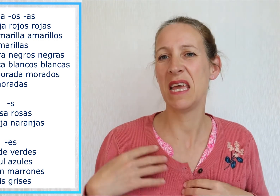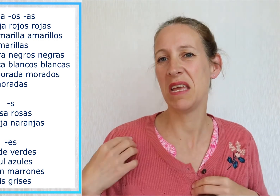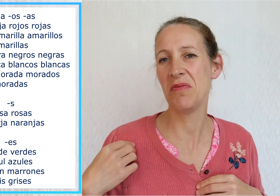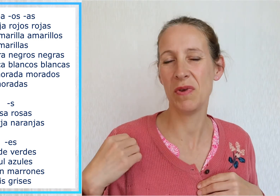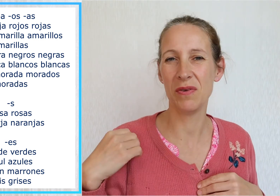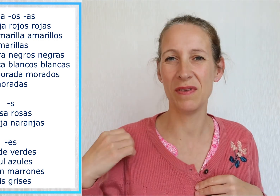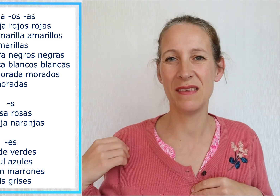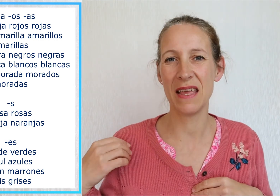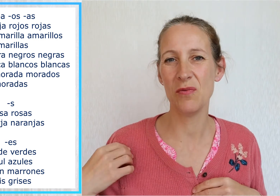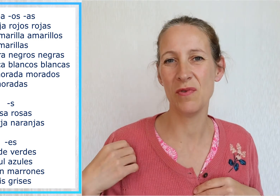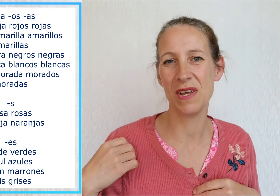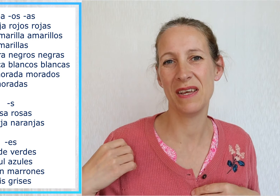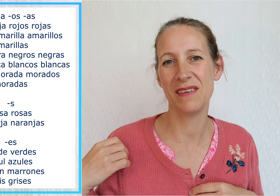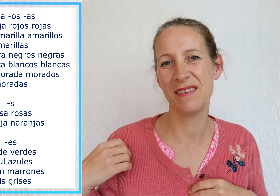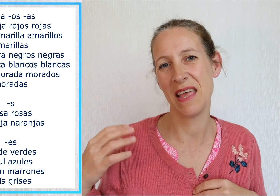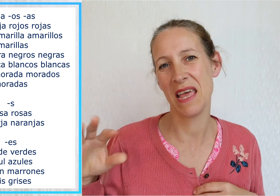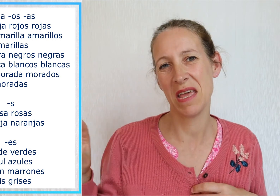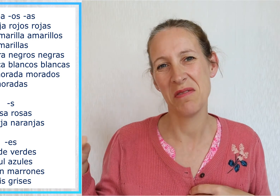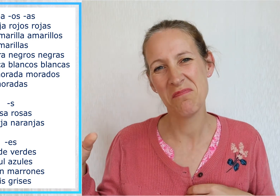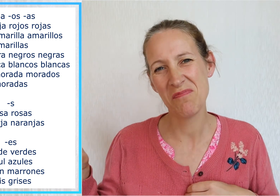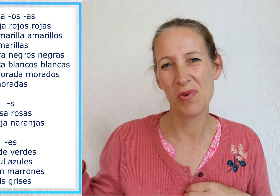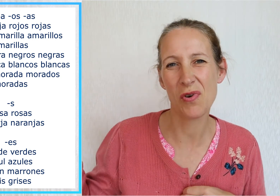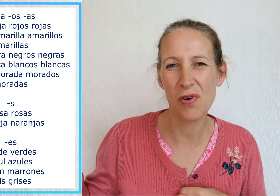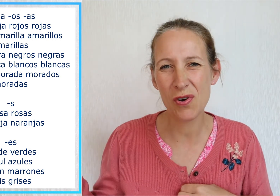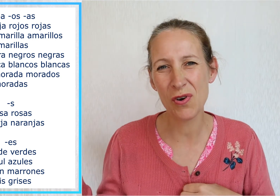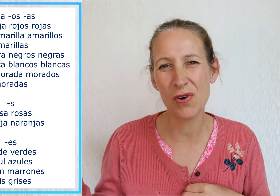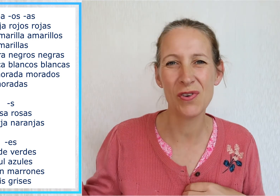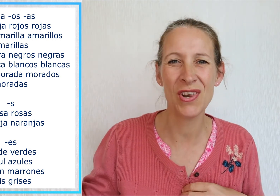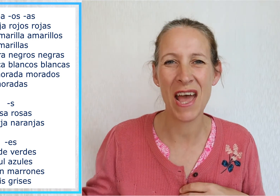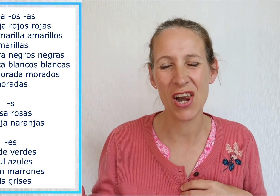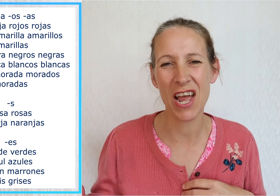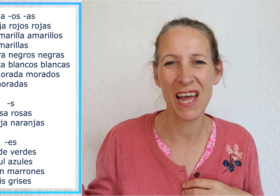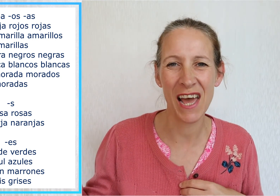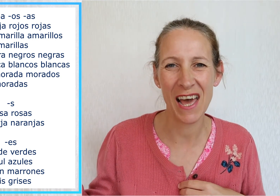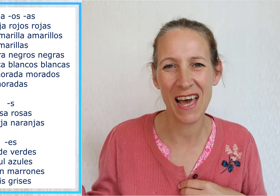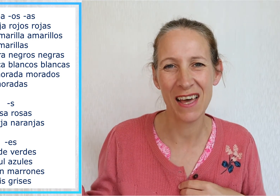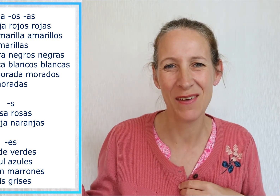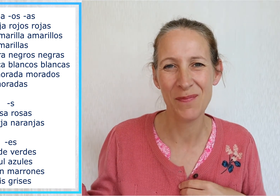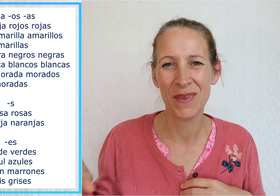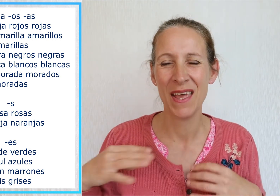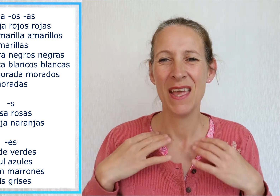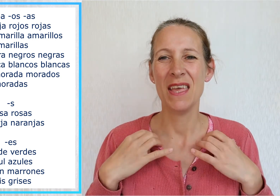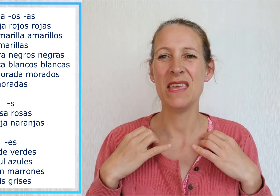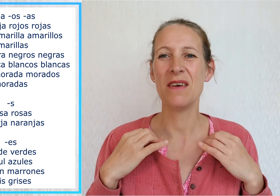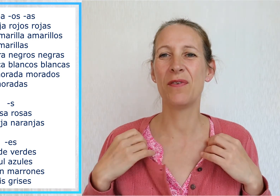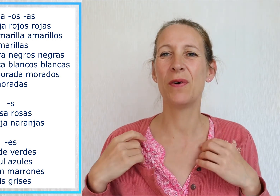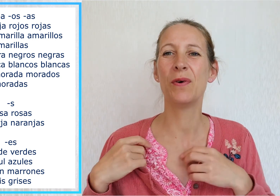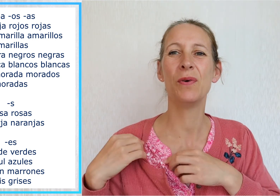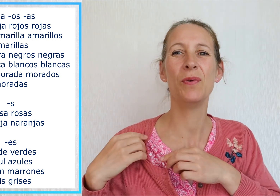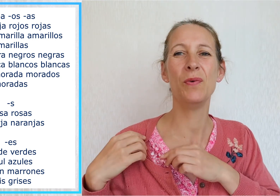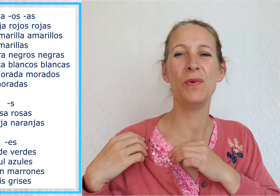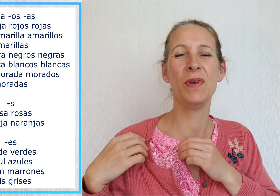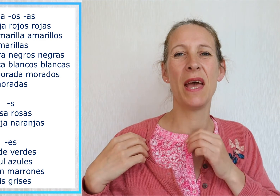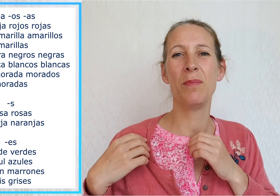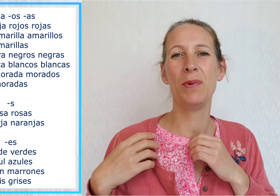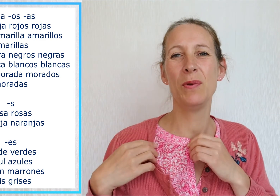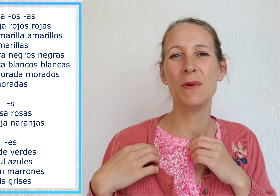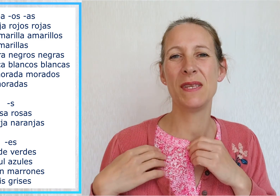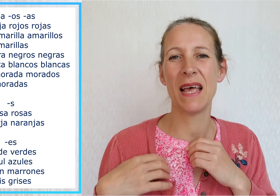jersey, we could say un jersey rojo, naranja. Llevo una